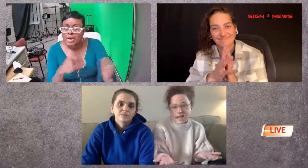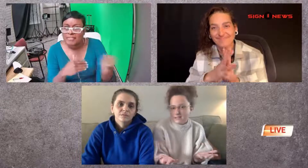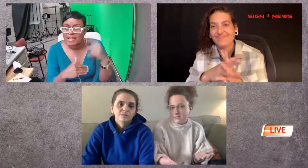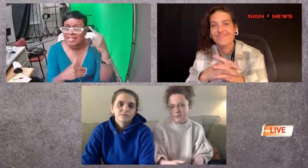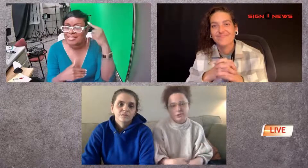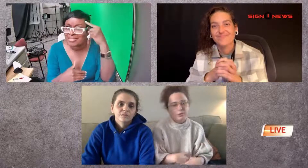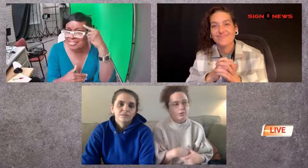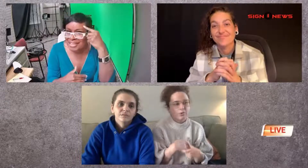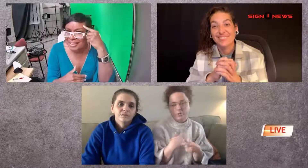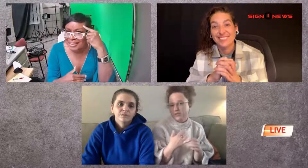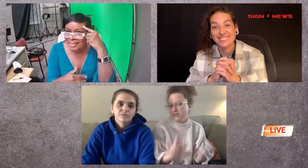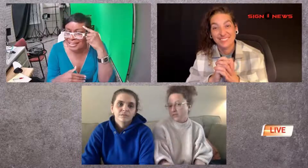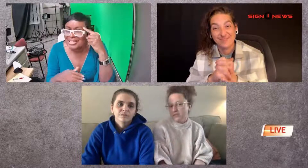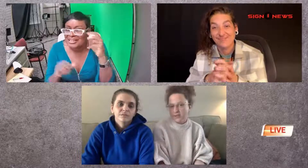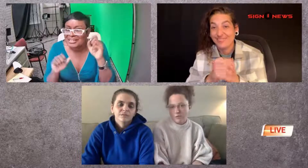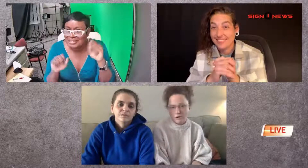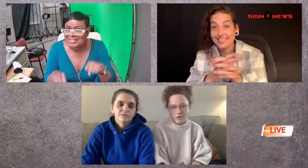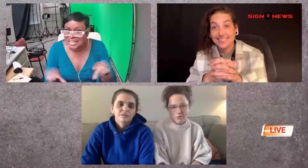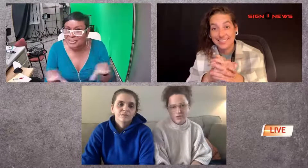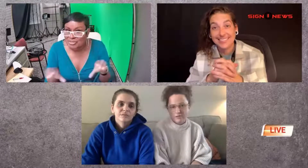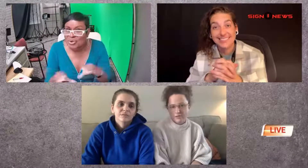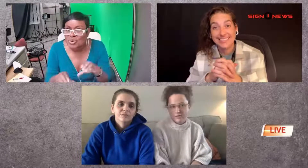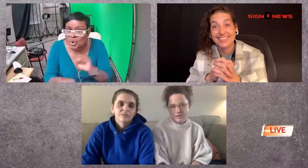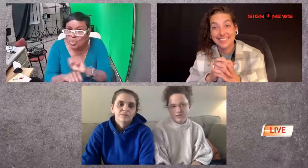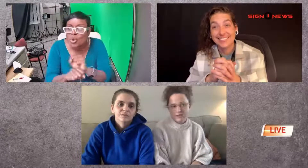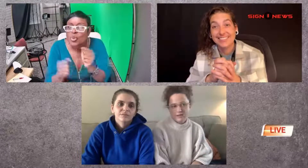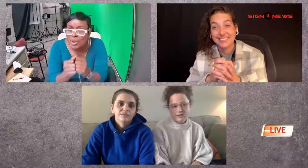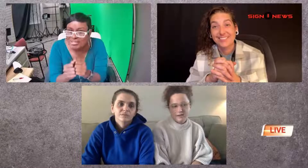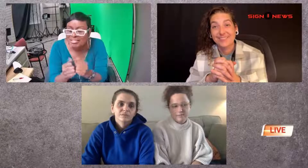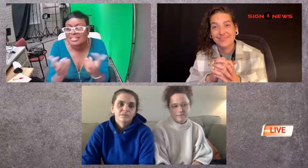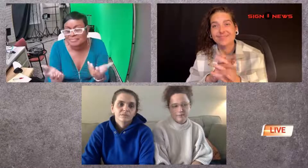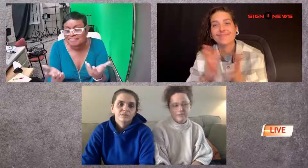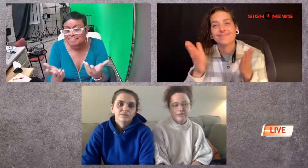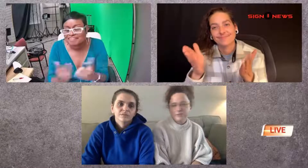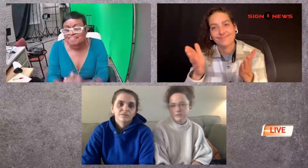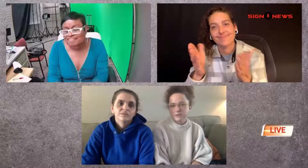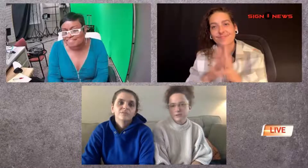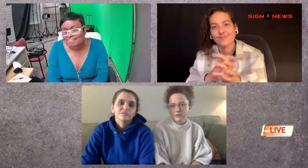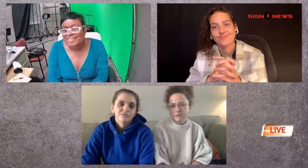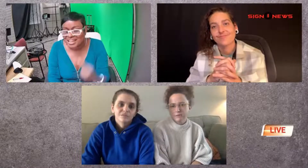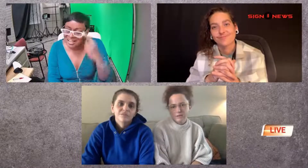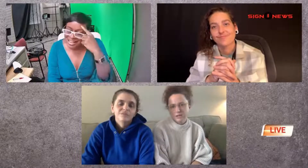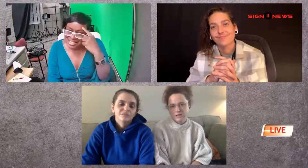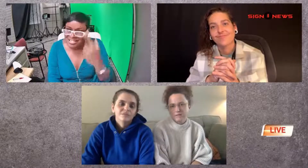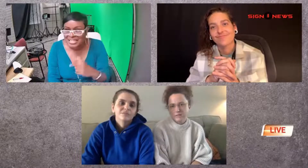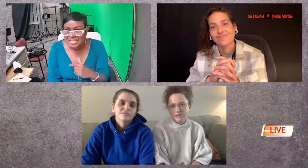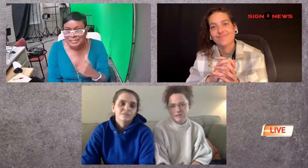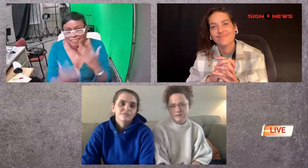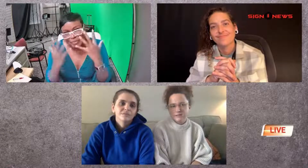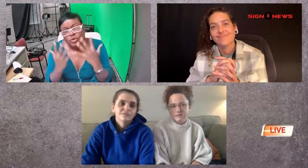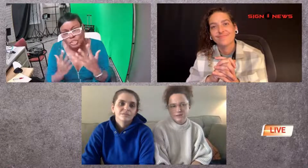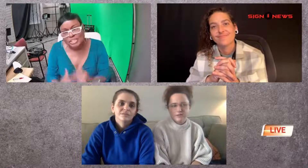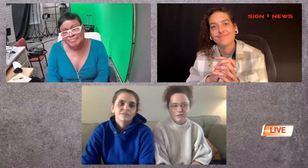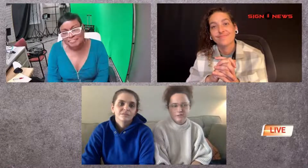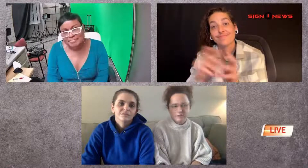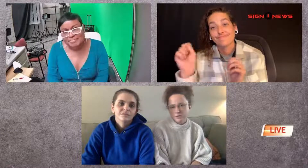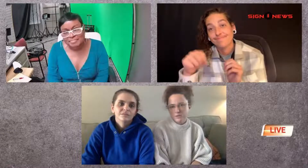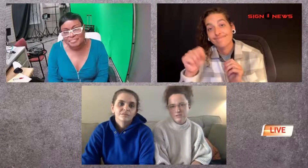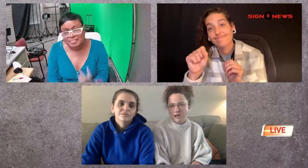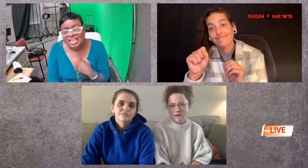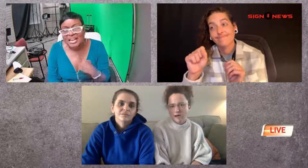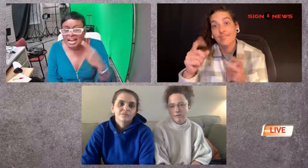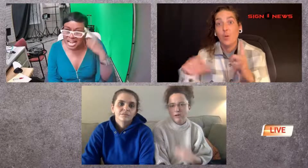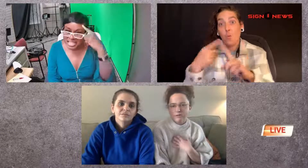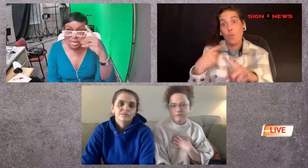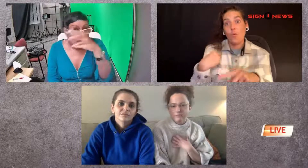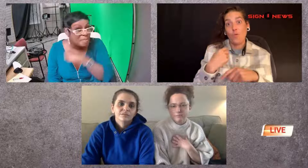is castable or what they think they can work with, I think it's really unfortunate, because I think you miss